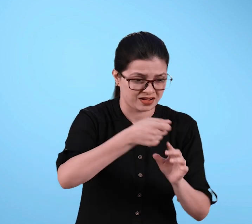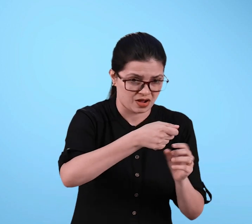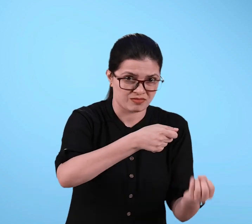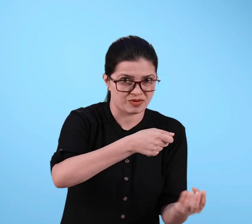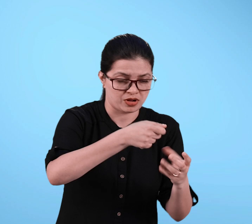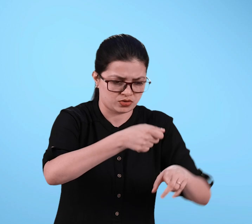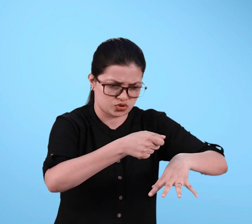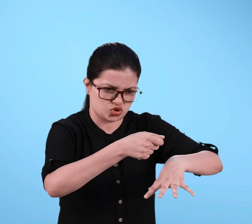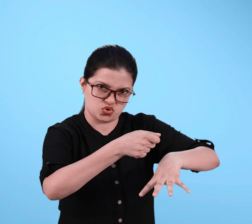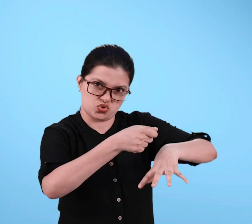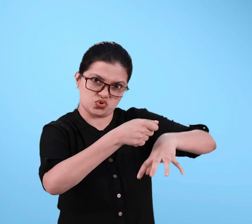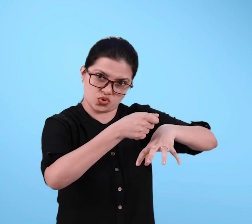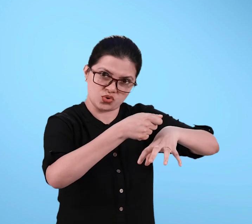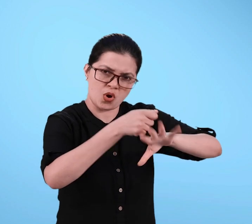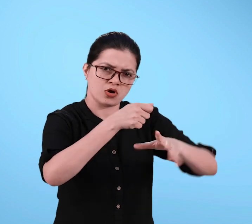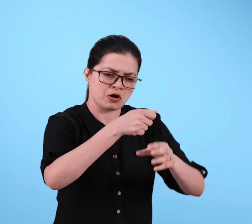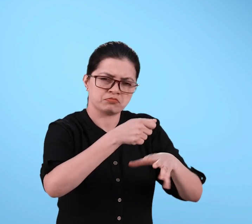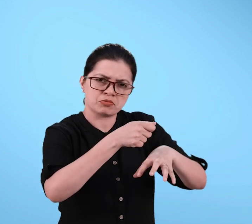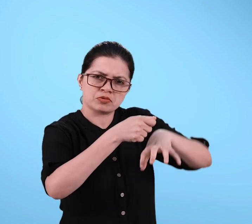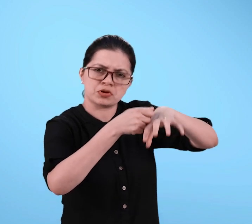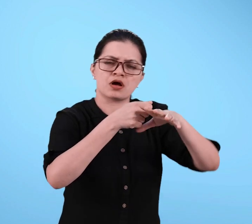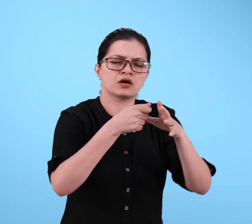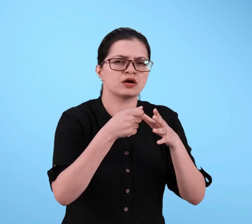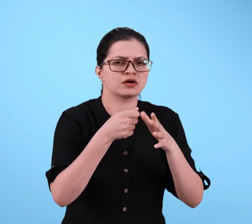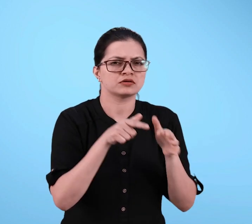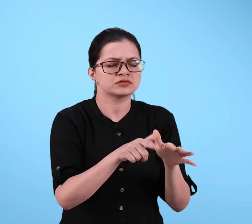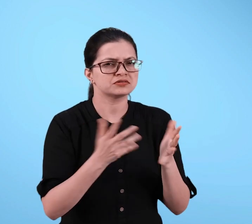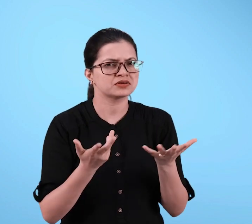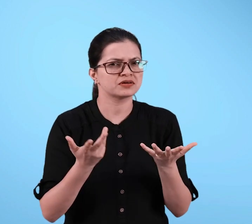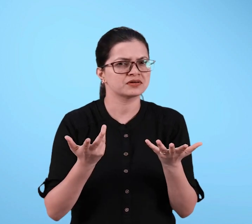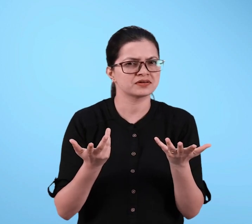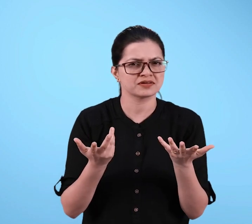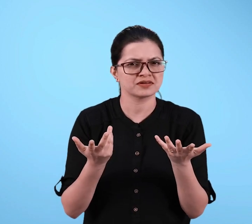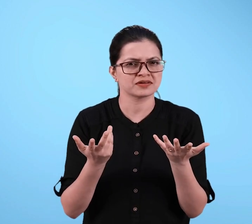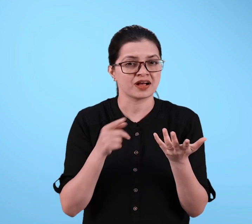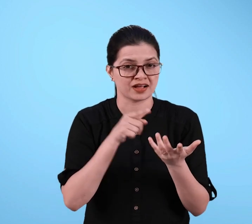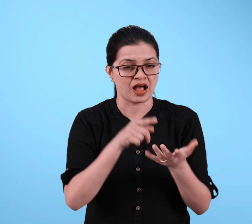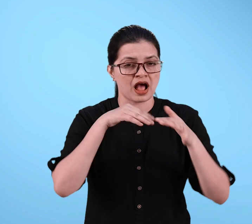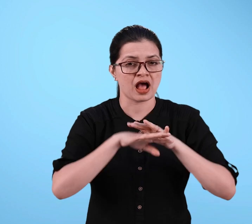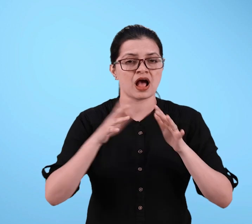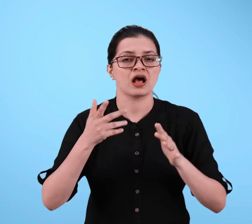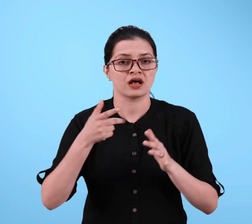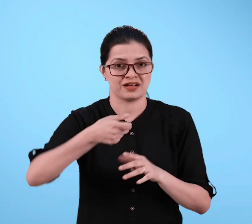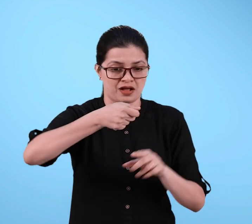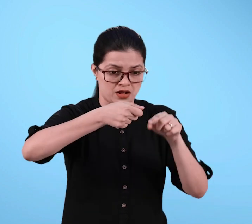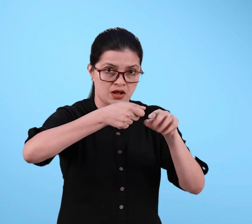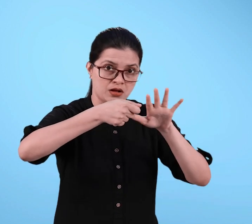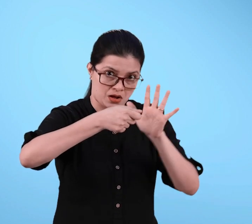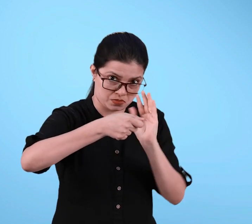Do the yarns shrink away from the flame? Start. Do the yarns melt or burn? Do the